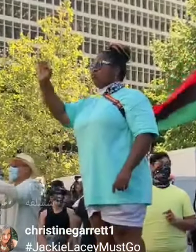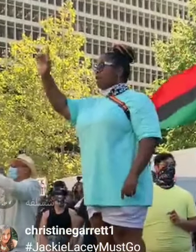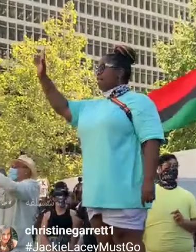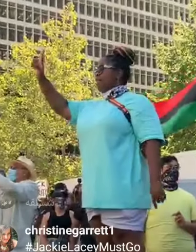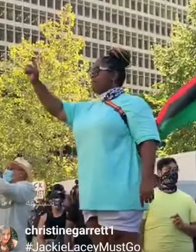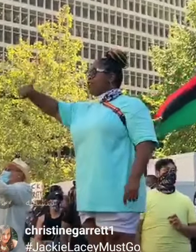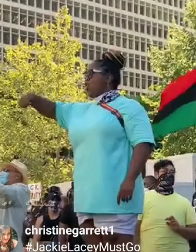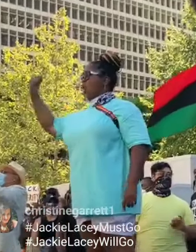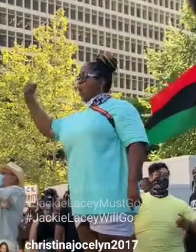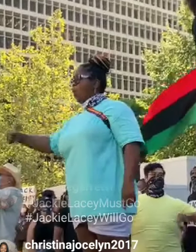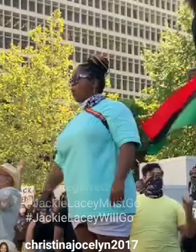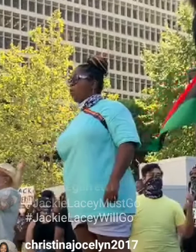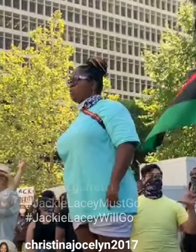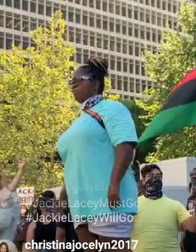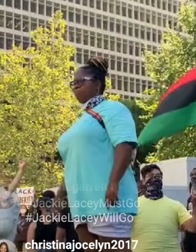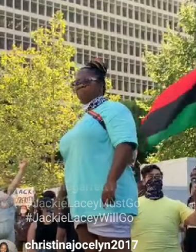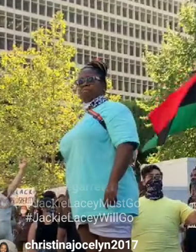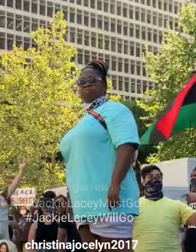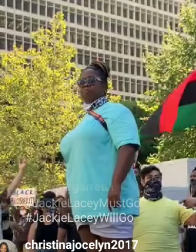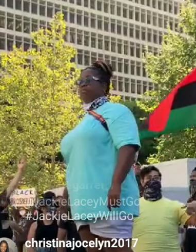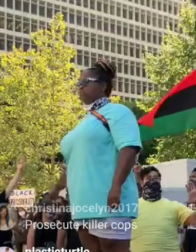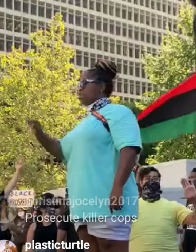Bye, Jackie 2020! Jackie Lacey must go!